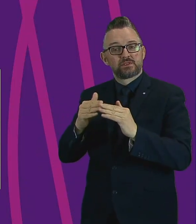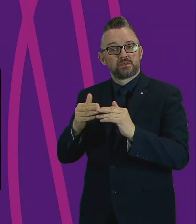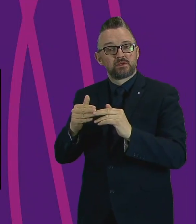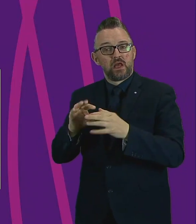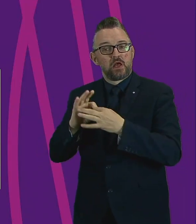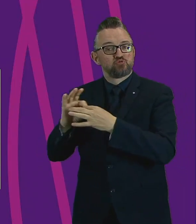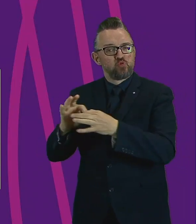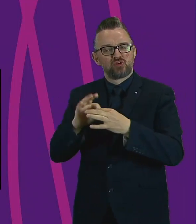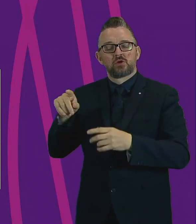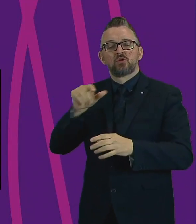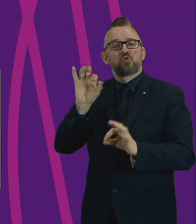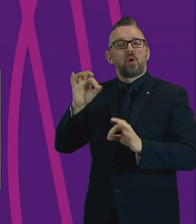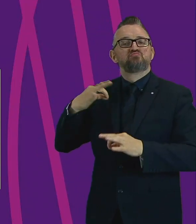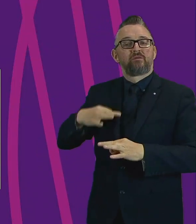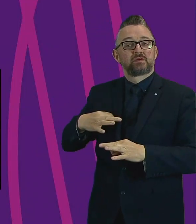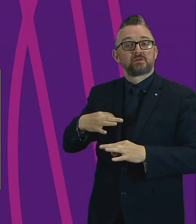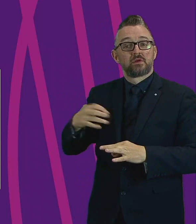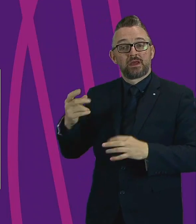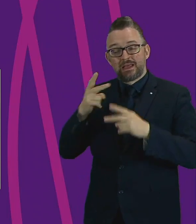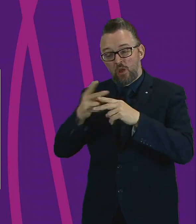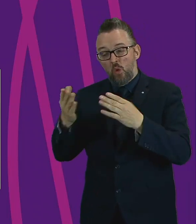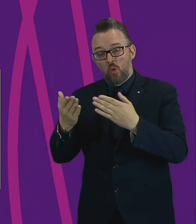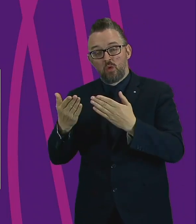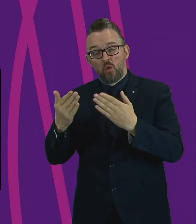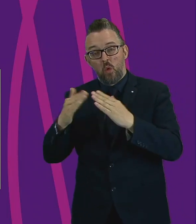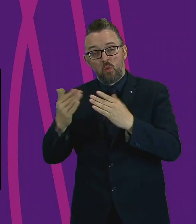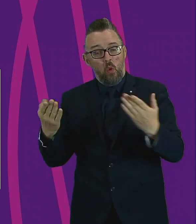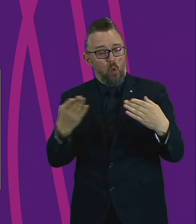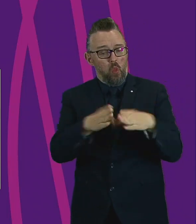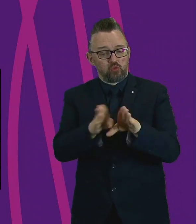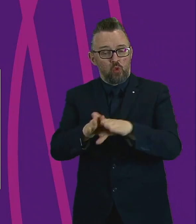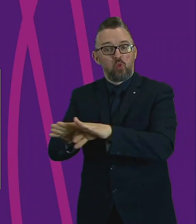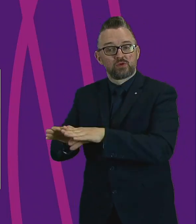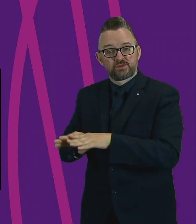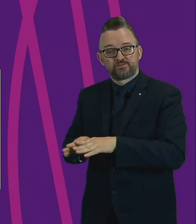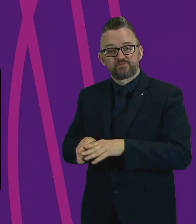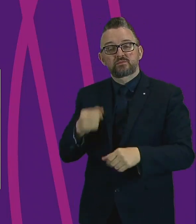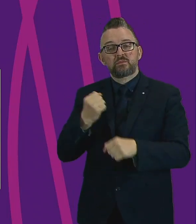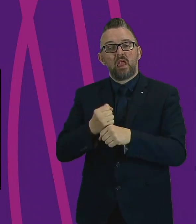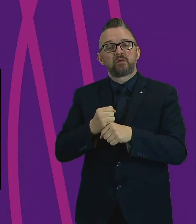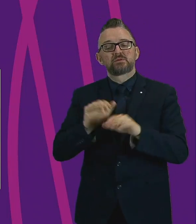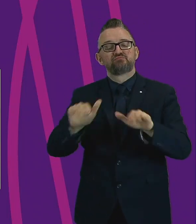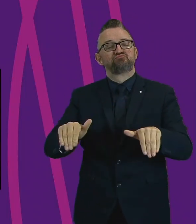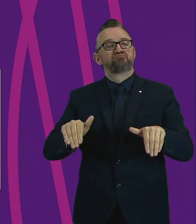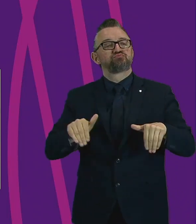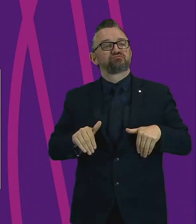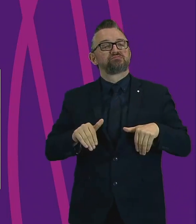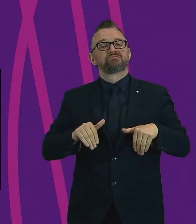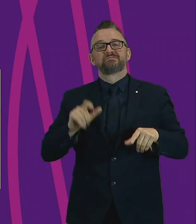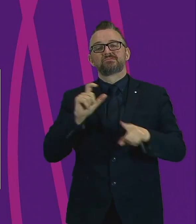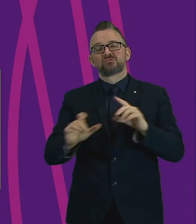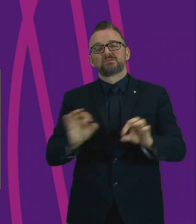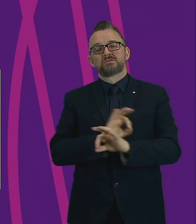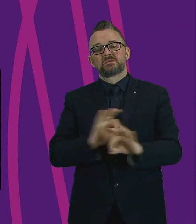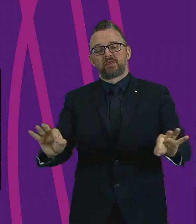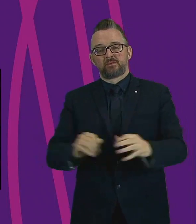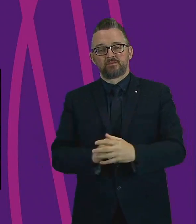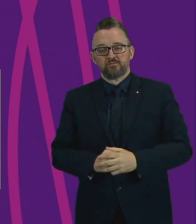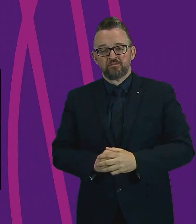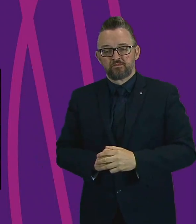not-for-profit organisation, closed all its care homes in Scotland, the government sat back and did nothing.